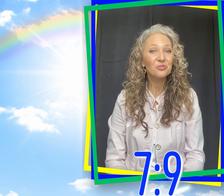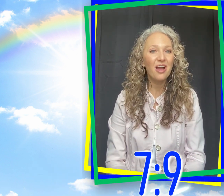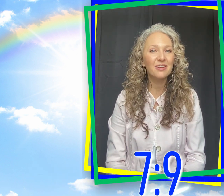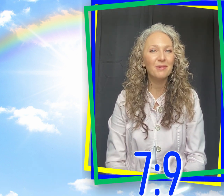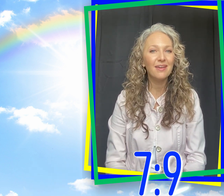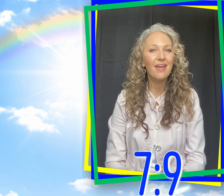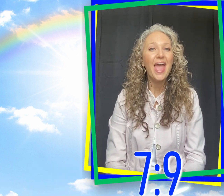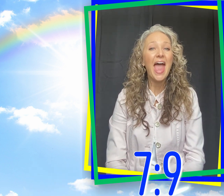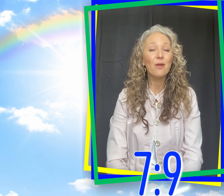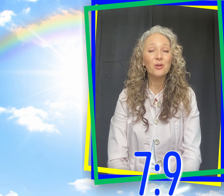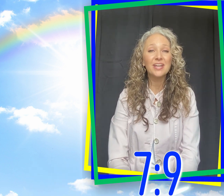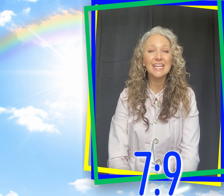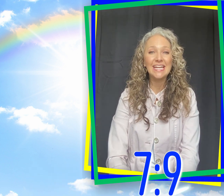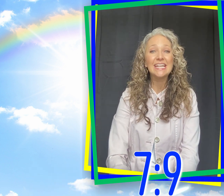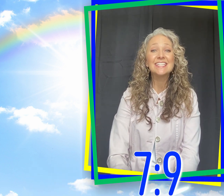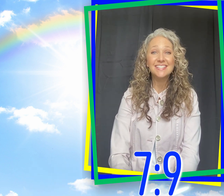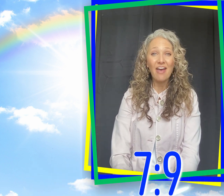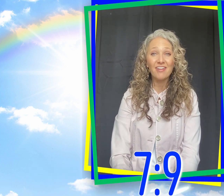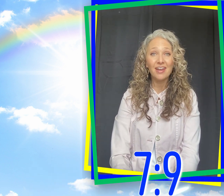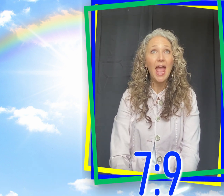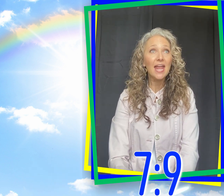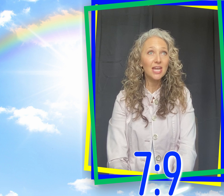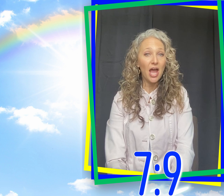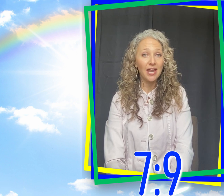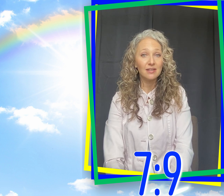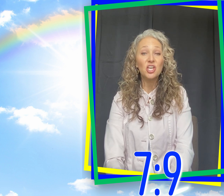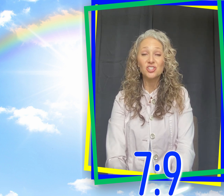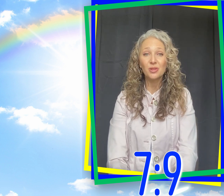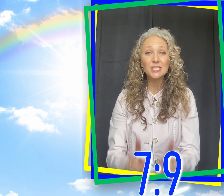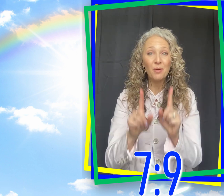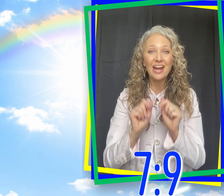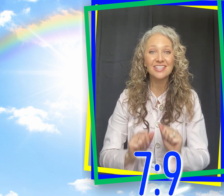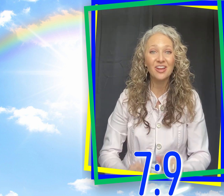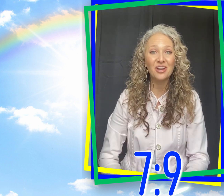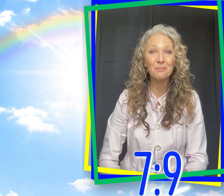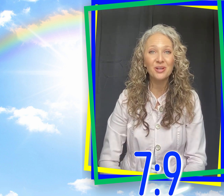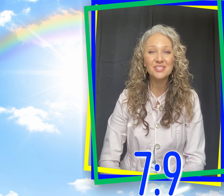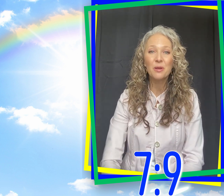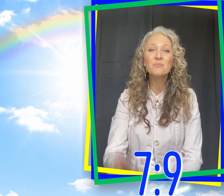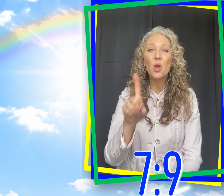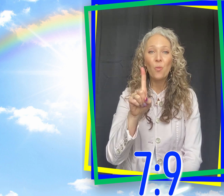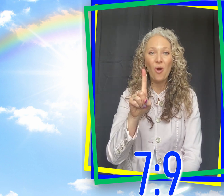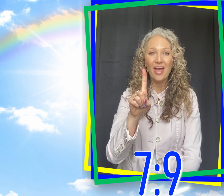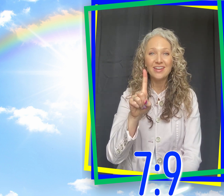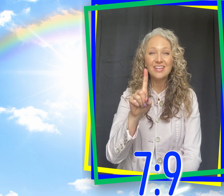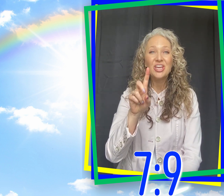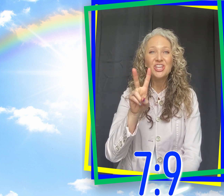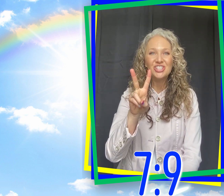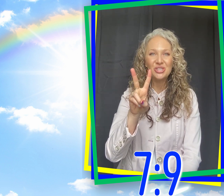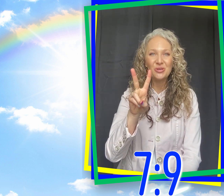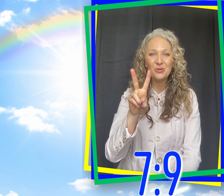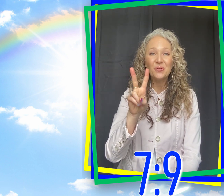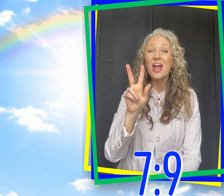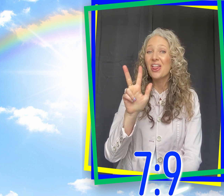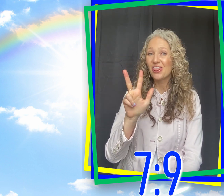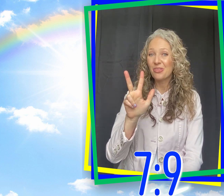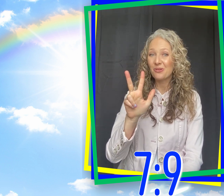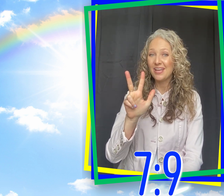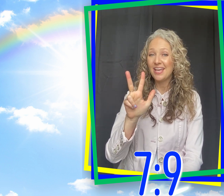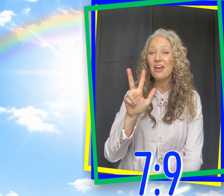in Deuteronomy and we're going to need 7 and 9. So let's practice our numbers. 1,